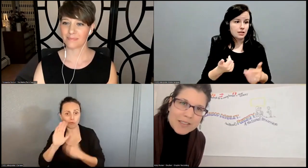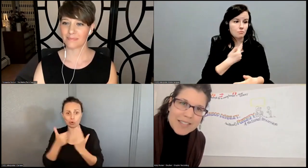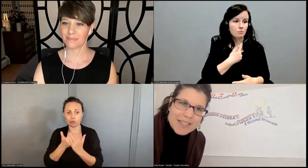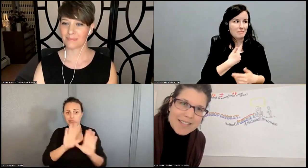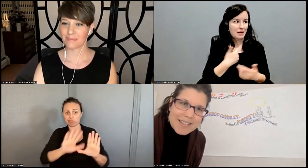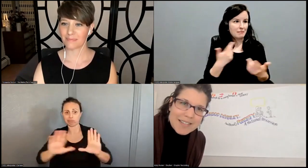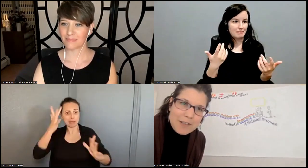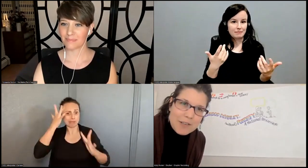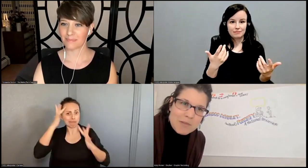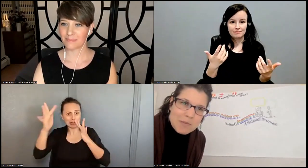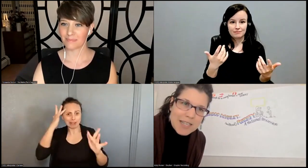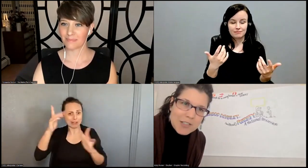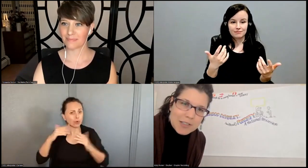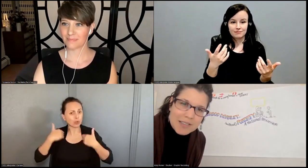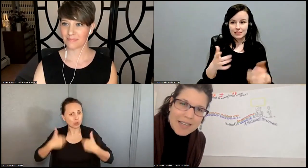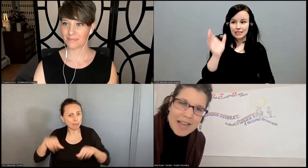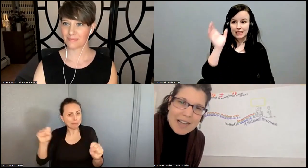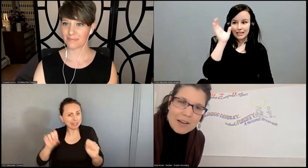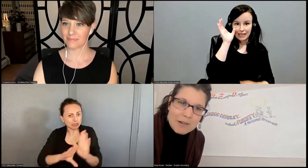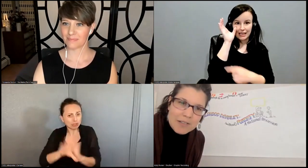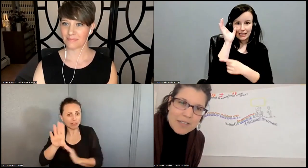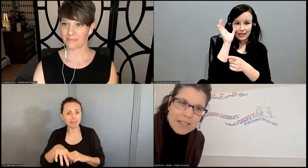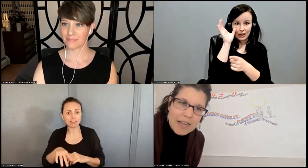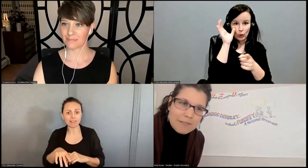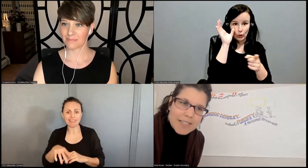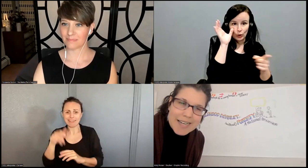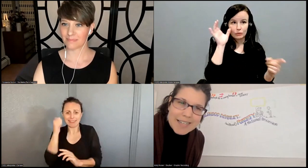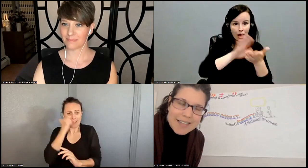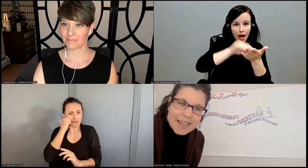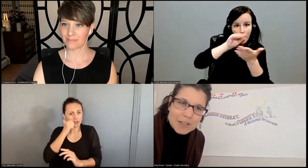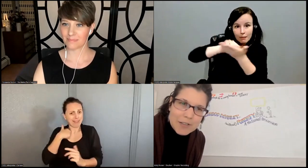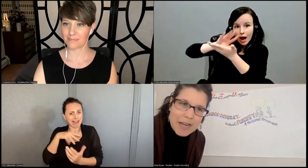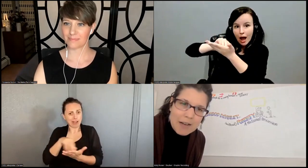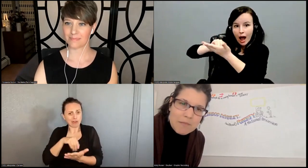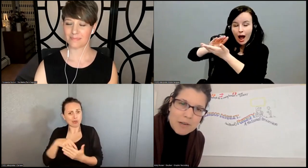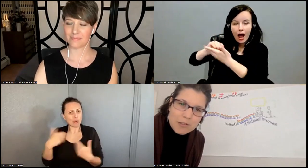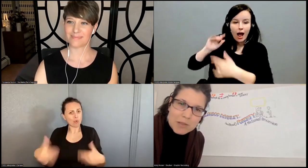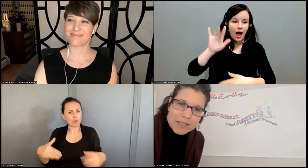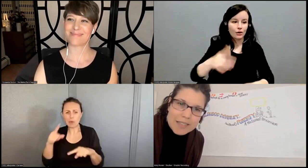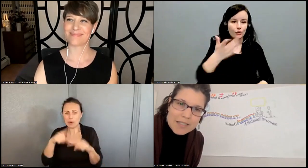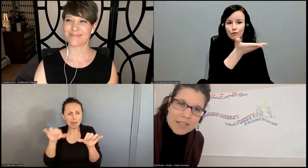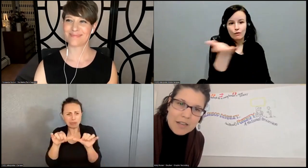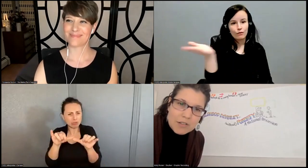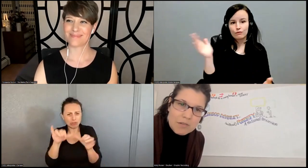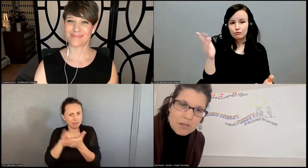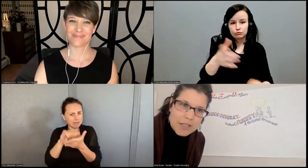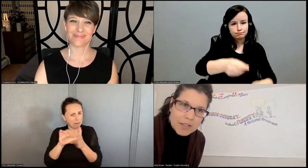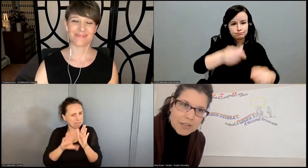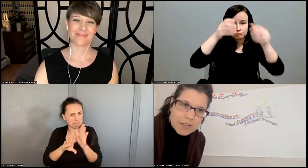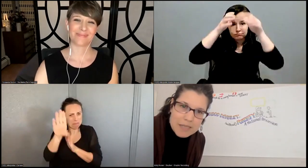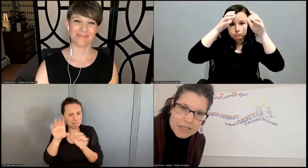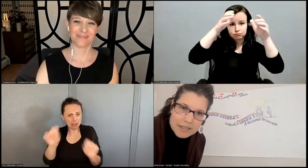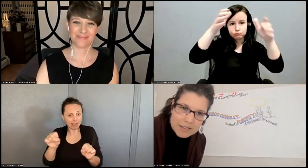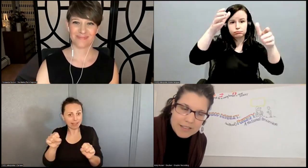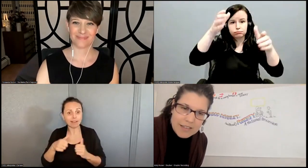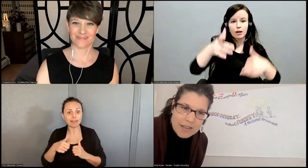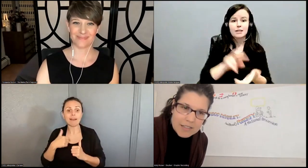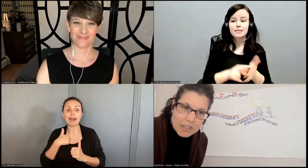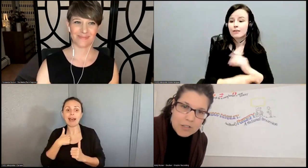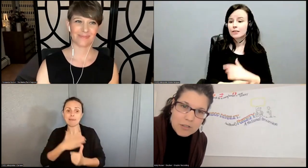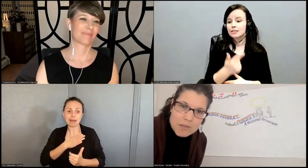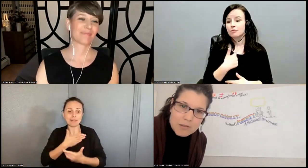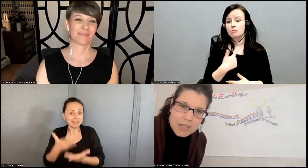the brilliance of human potential and how every day I learn how immeasurable it is. So I'm truly honored to be here